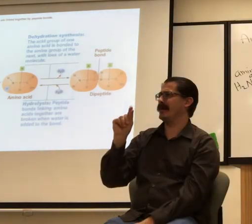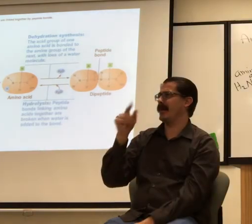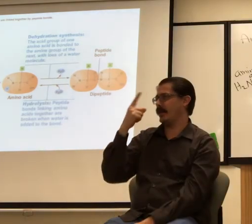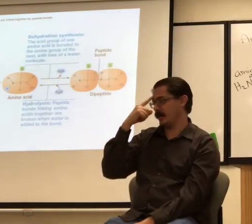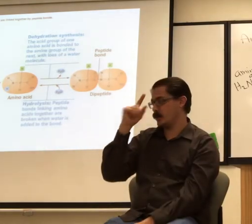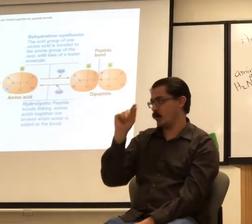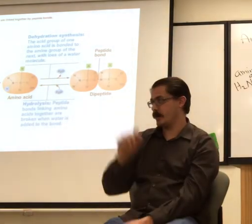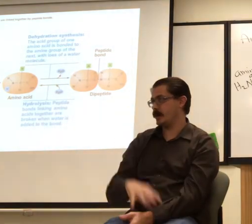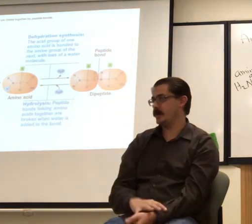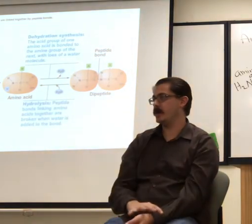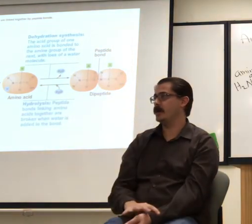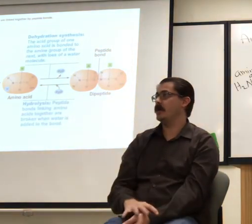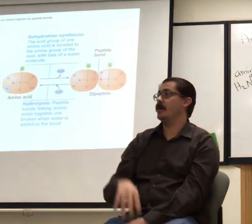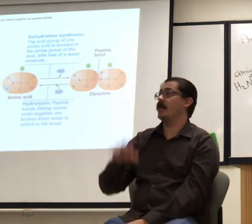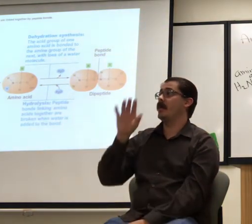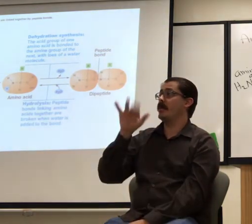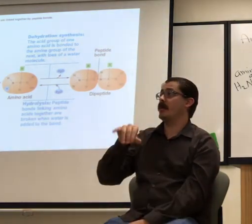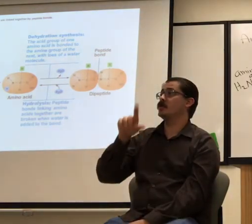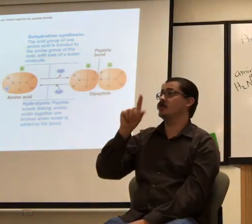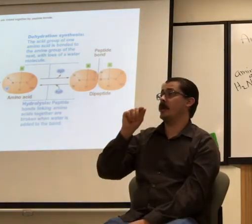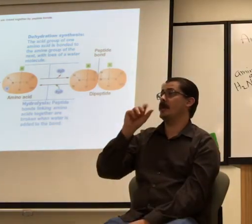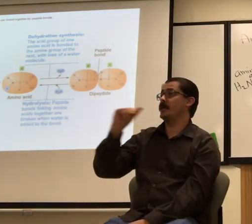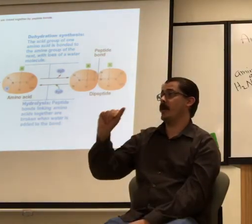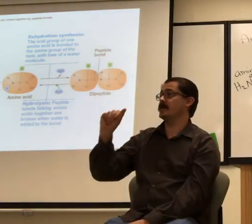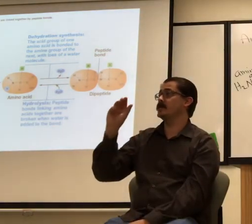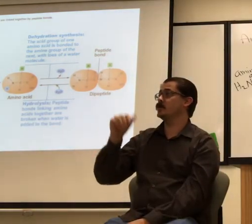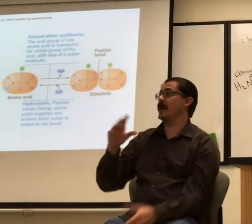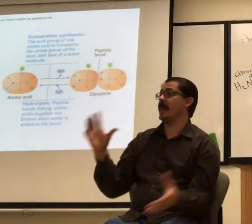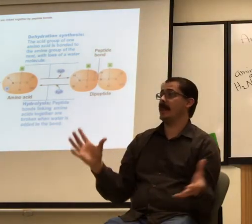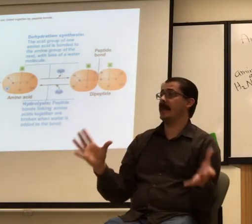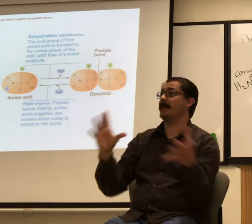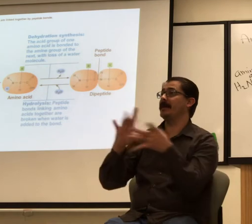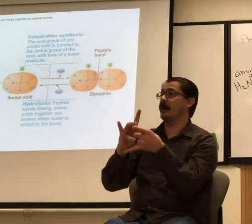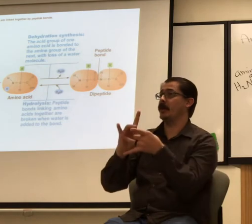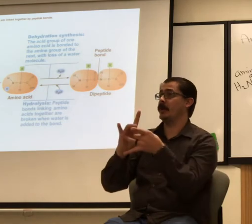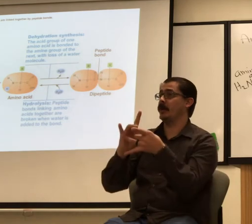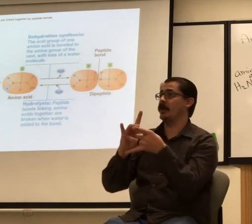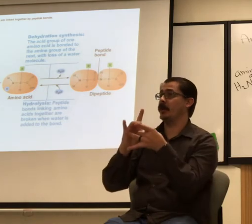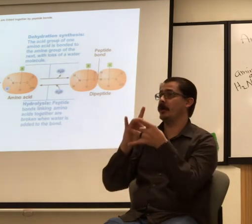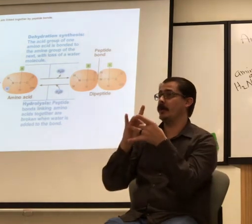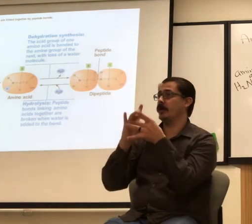And then with those 20 amino acids, you can link them together.